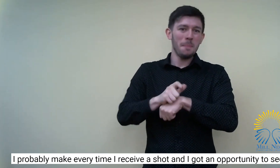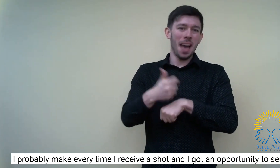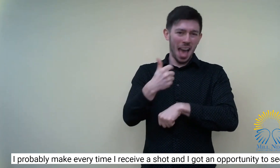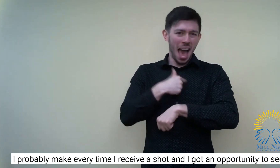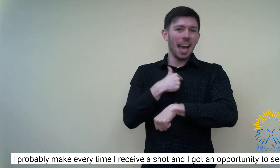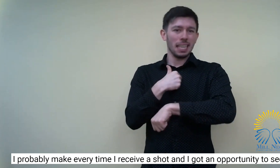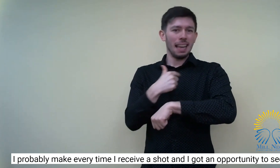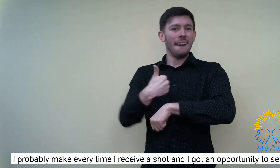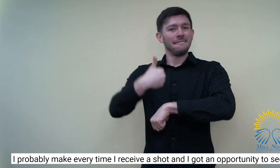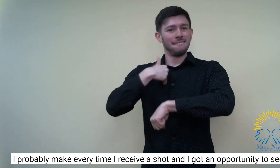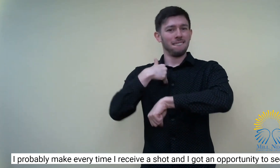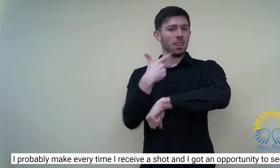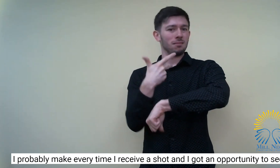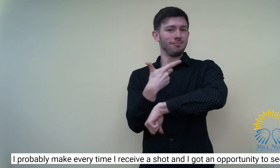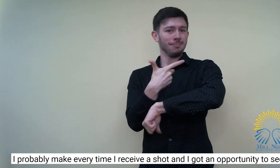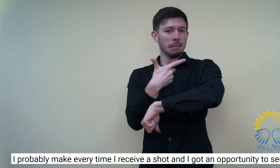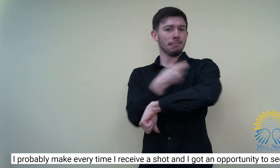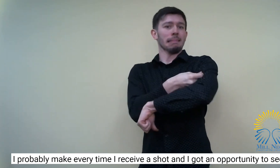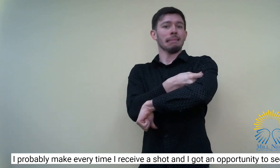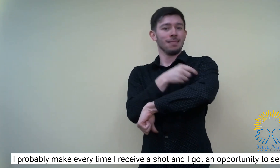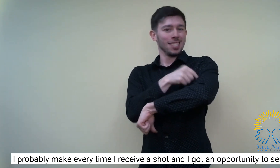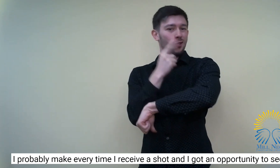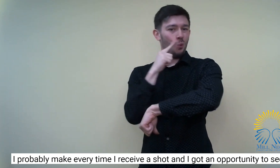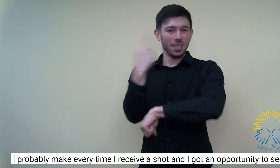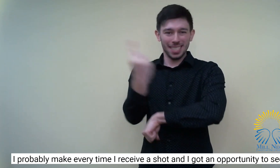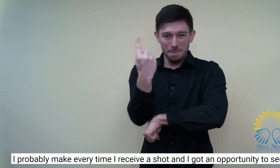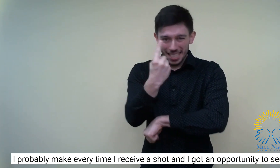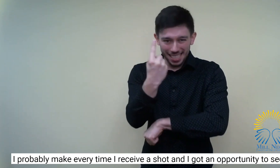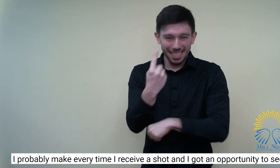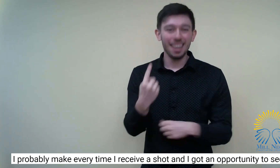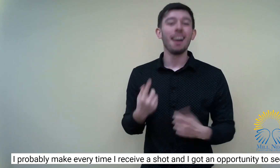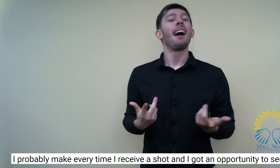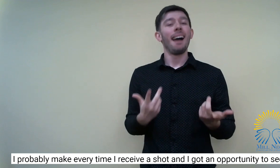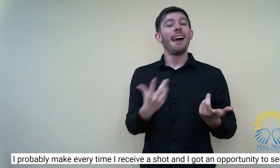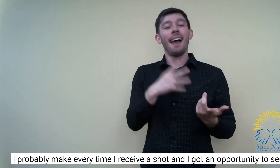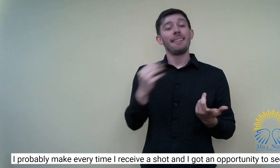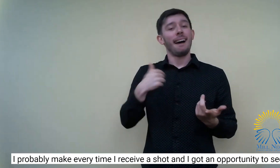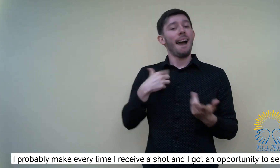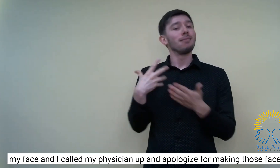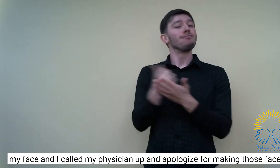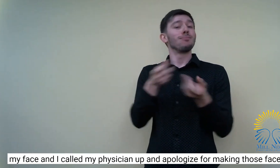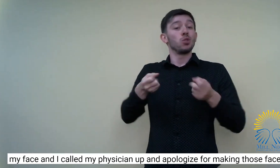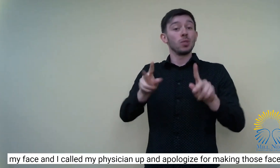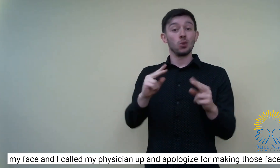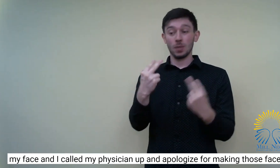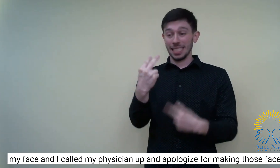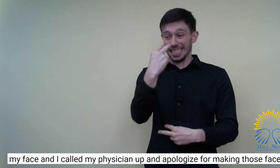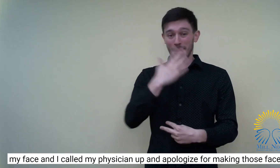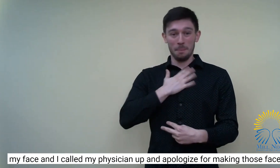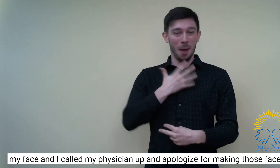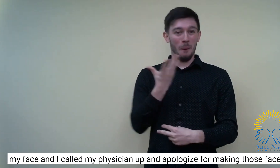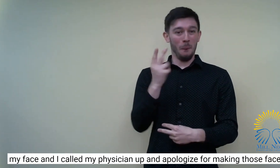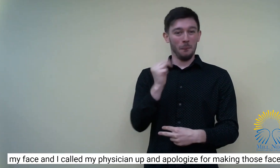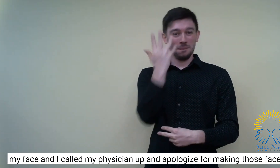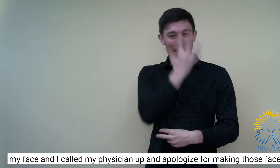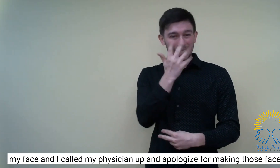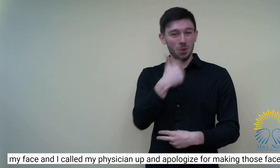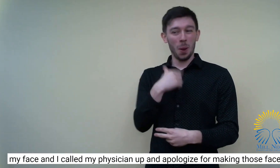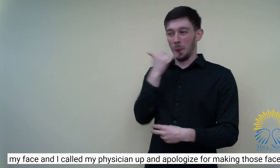receive a shot, and I got an opportunity to see my face, and I called my physician up and